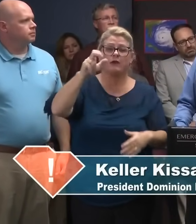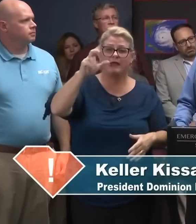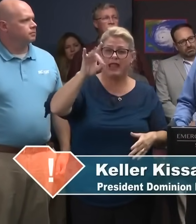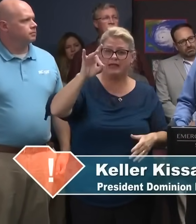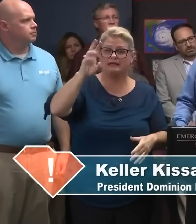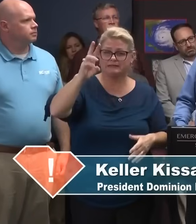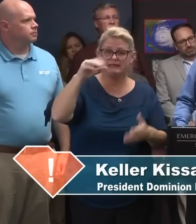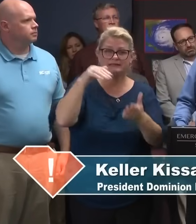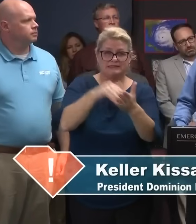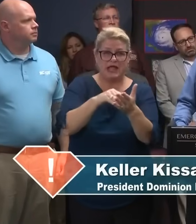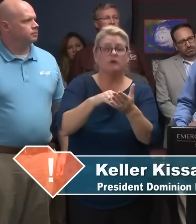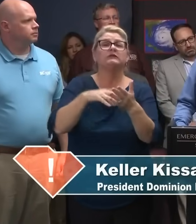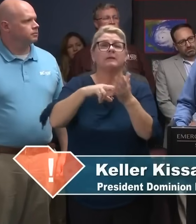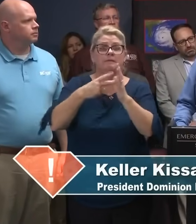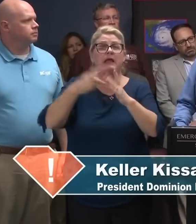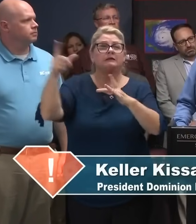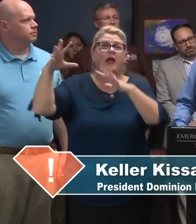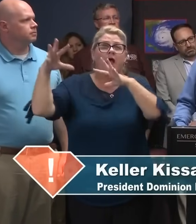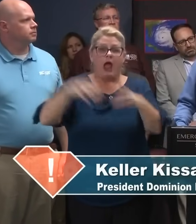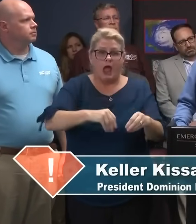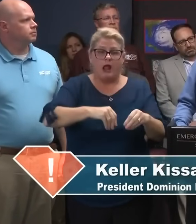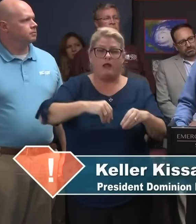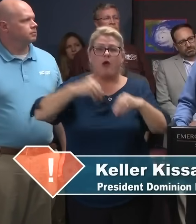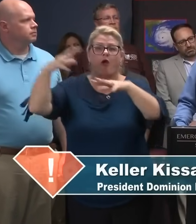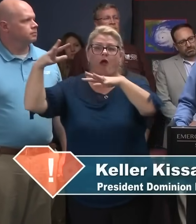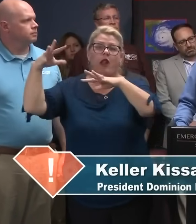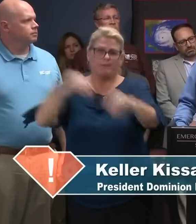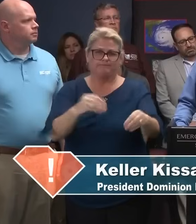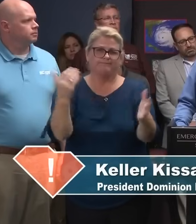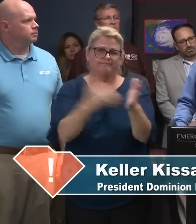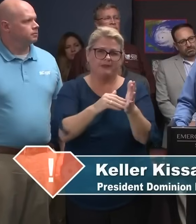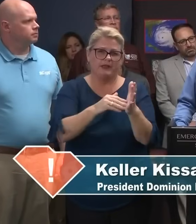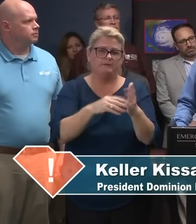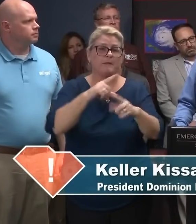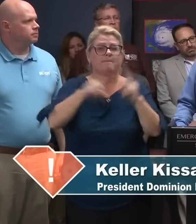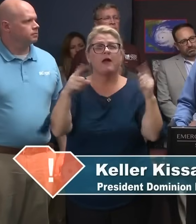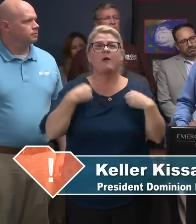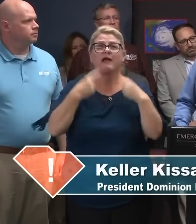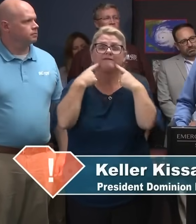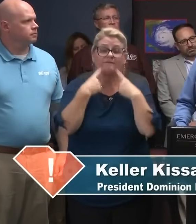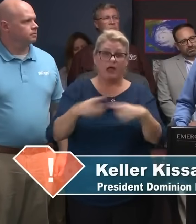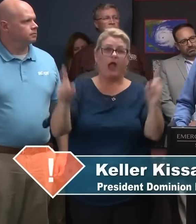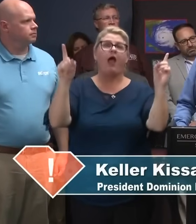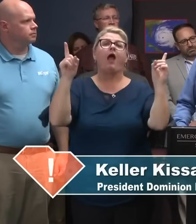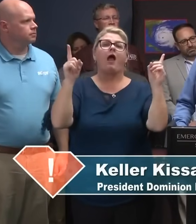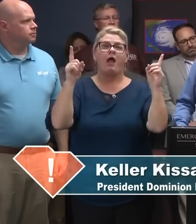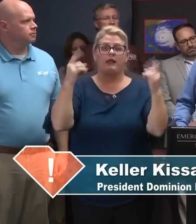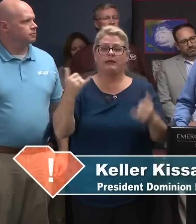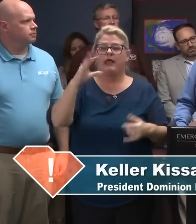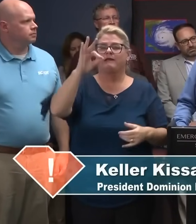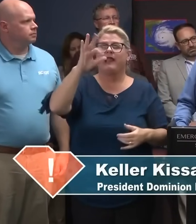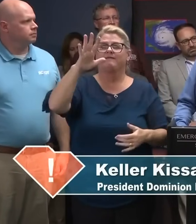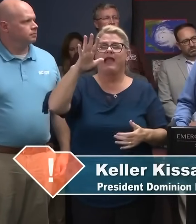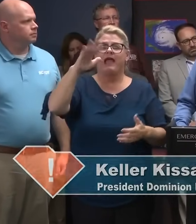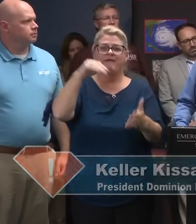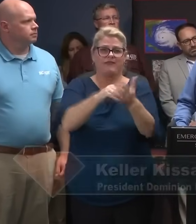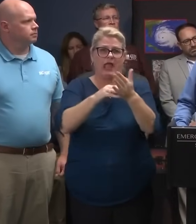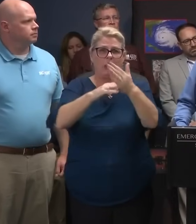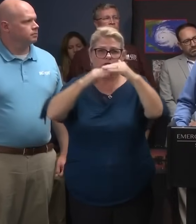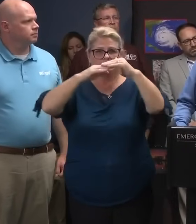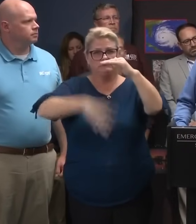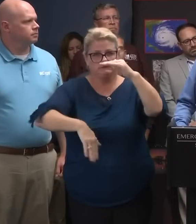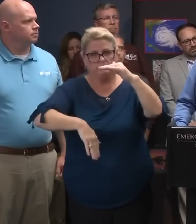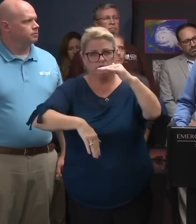out more than once. I'm delighted to say that we finally broke through 100,000 out. We're at 95,000 out